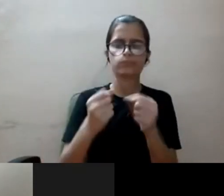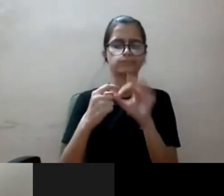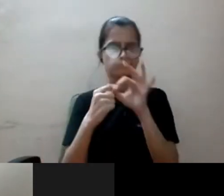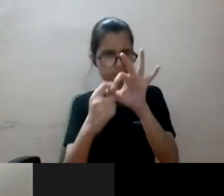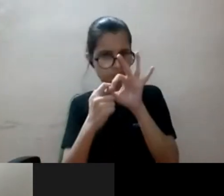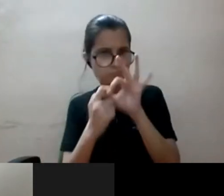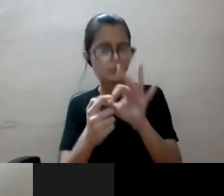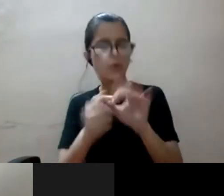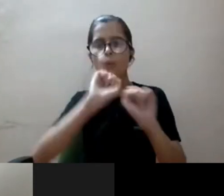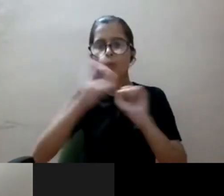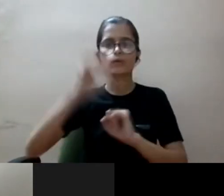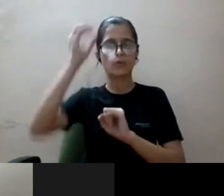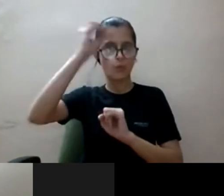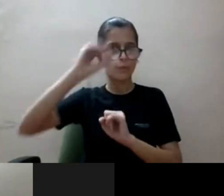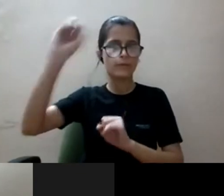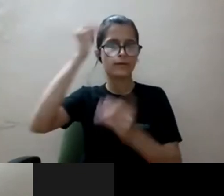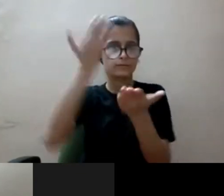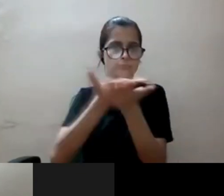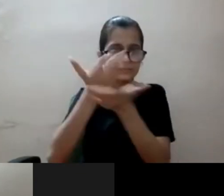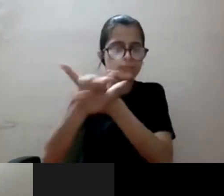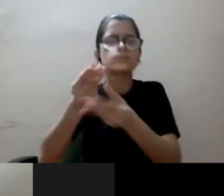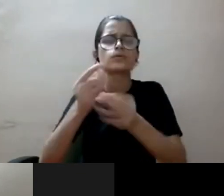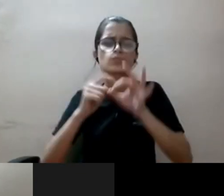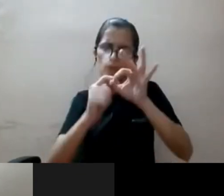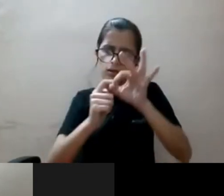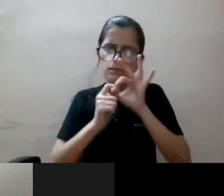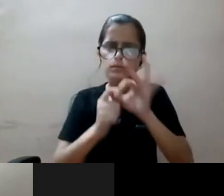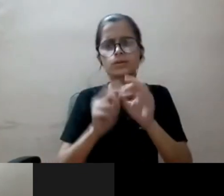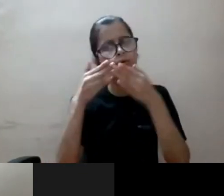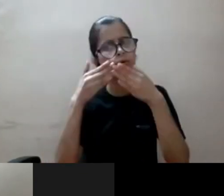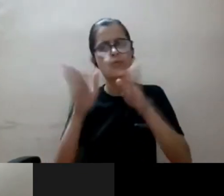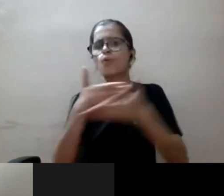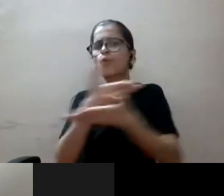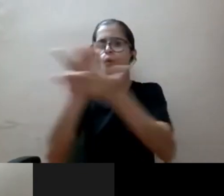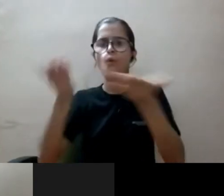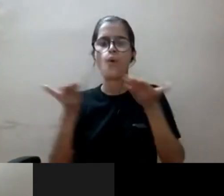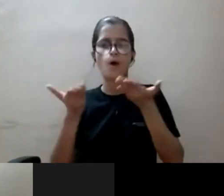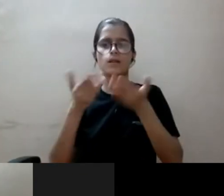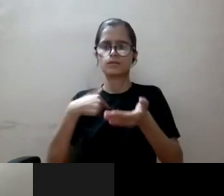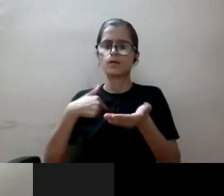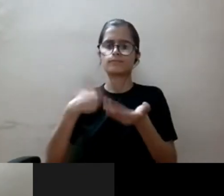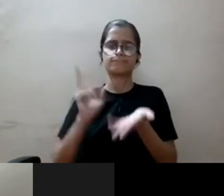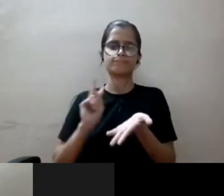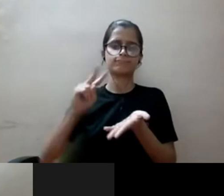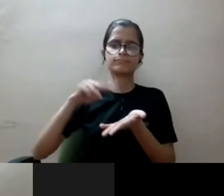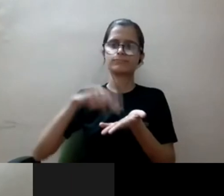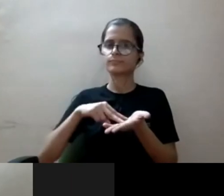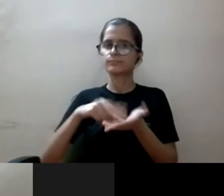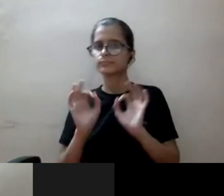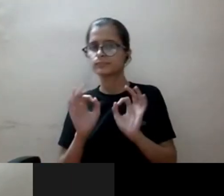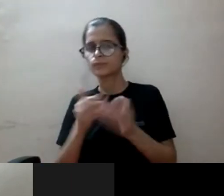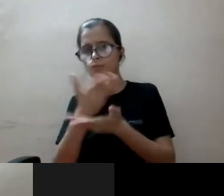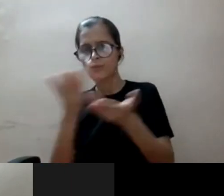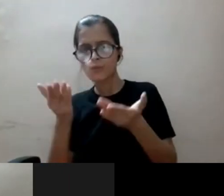their opinions and questions as well. So it's open to the audience. I shall not stand in the way again. And